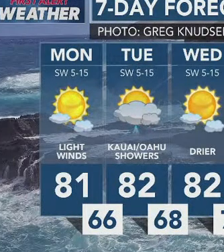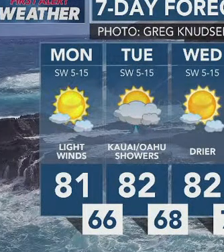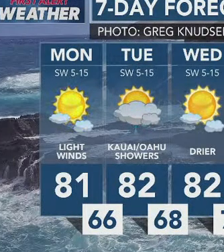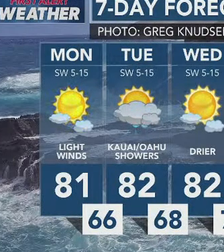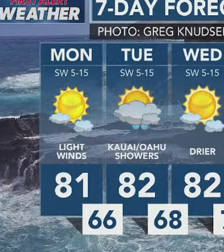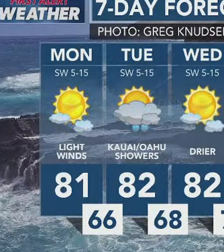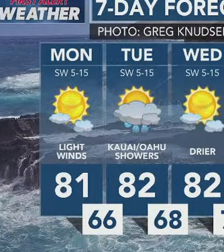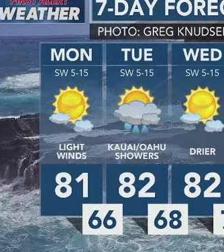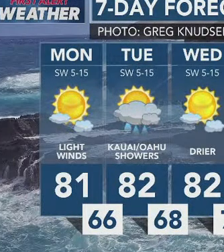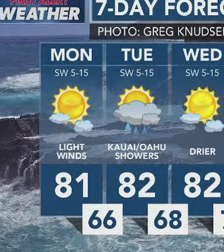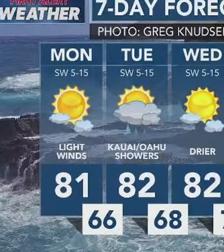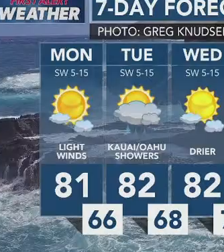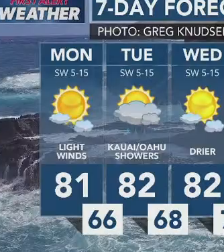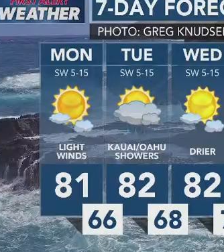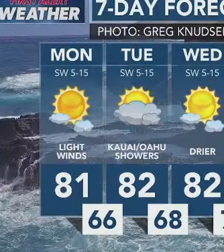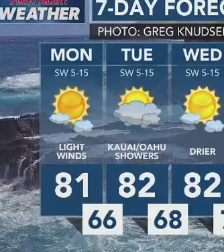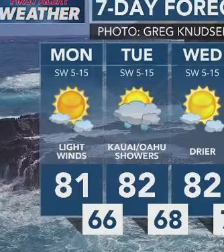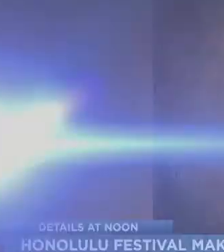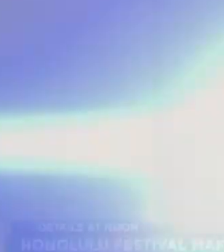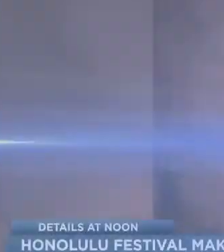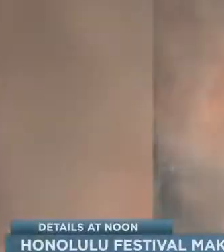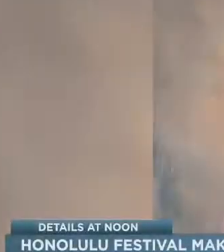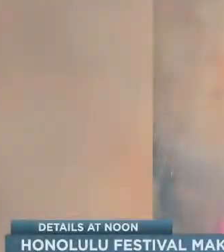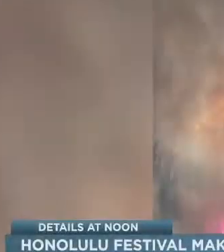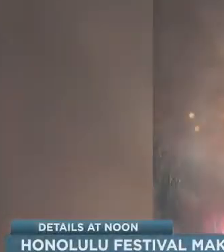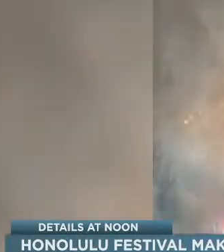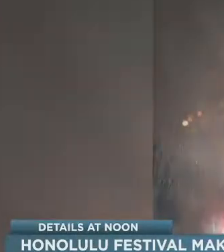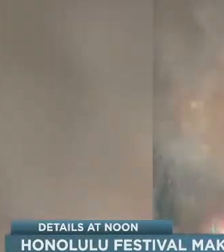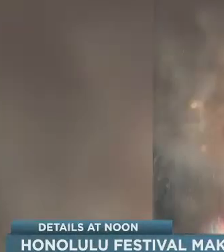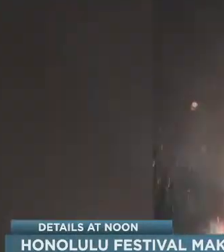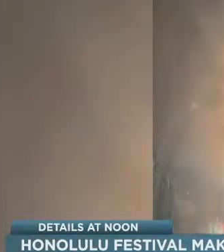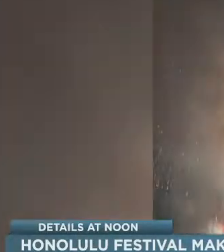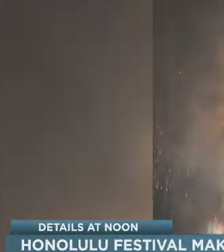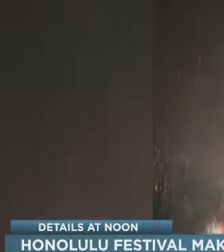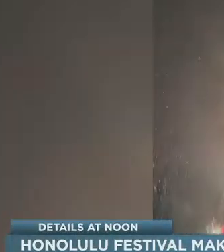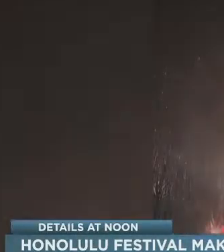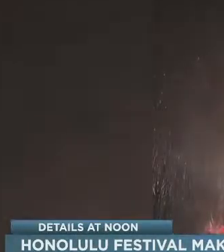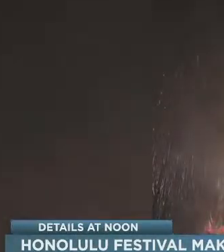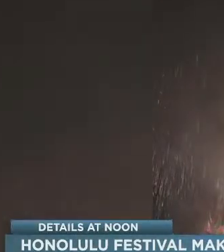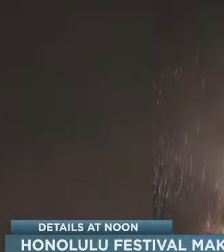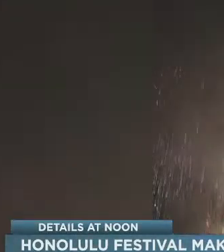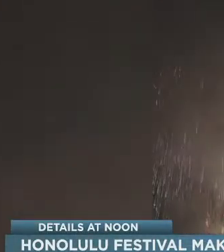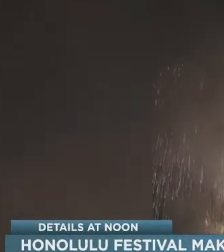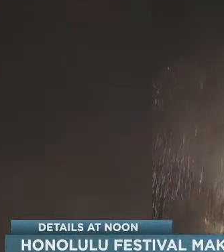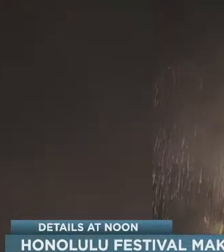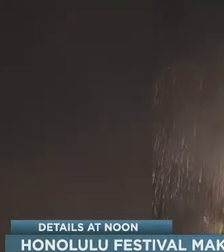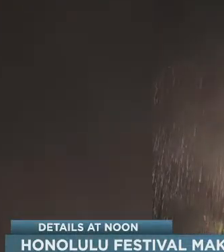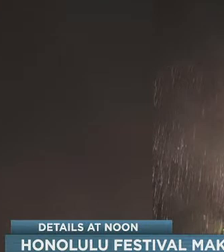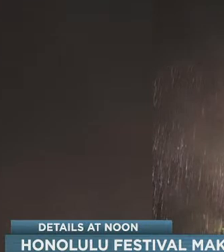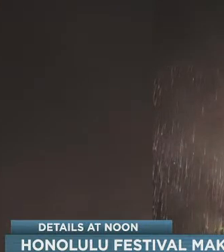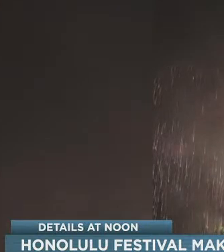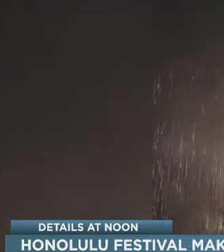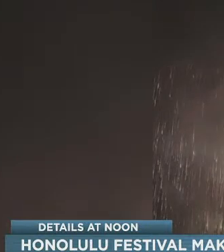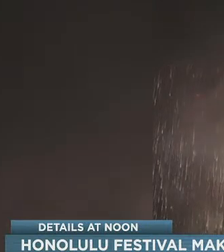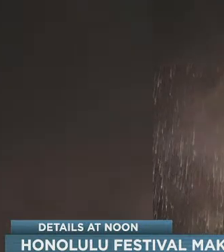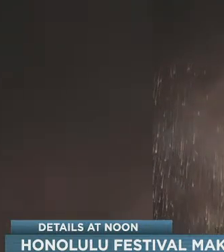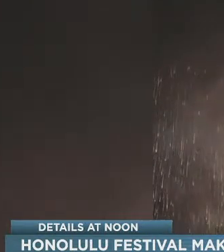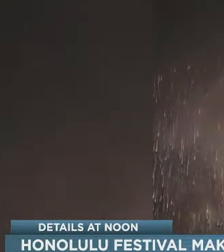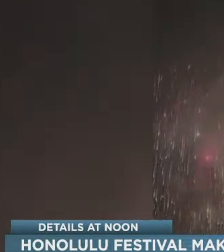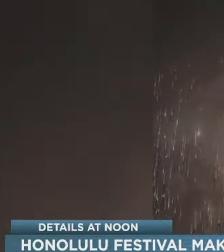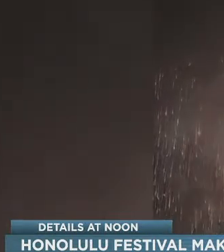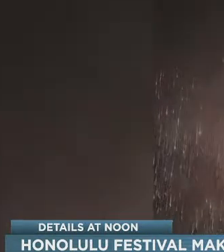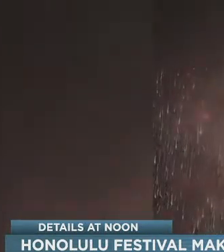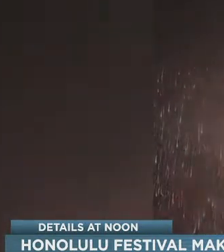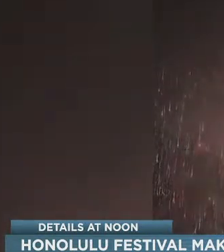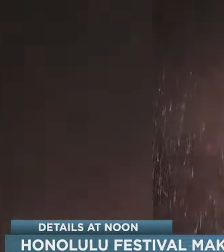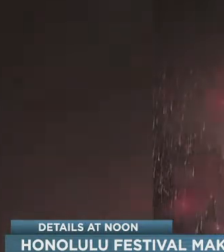of sunshine over the next several days. The Honolulu Festival came to a dazzling finish last night with the Nagaoka